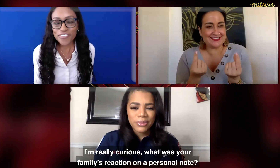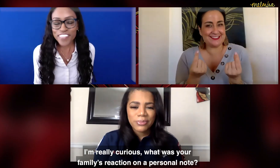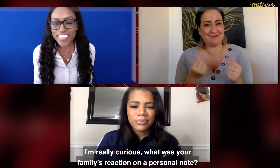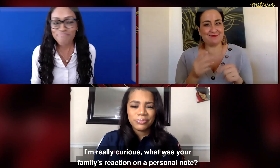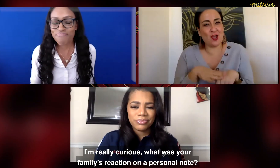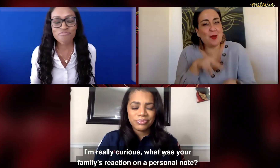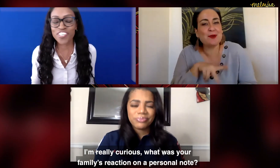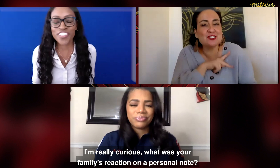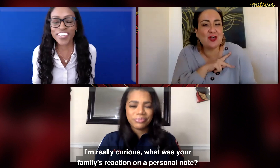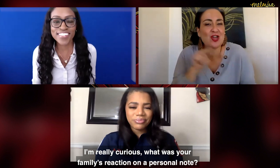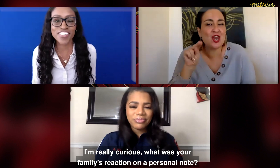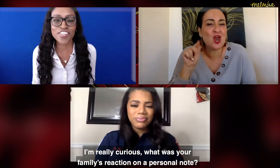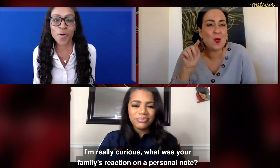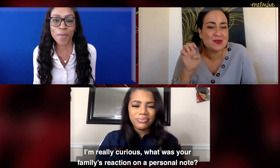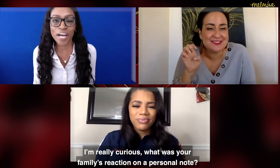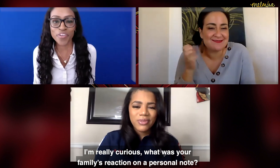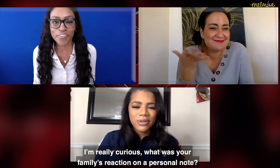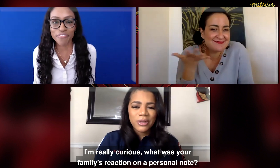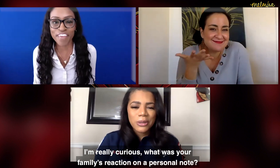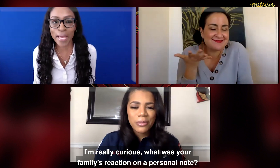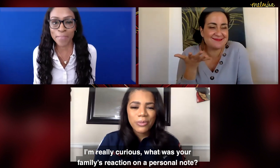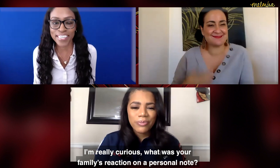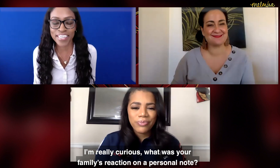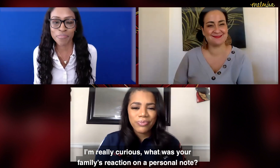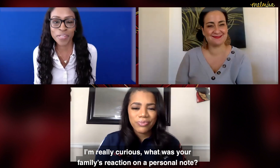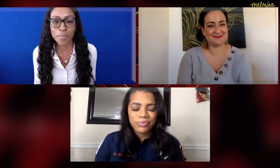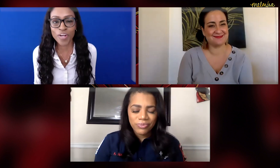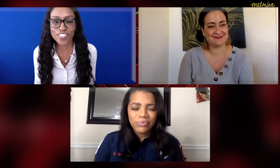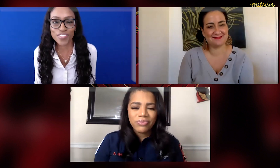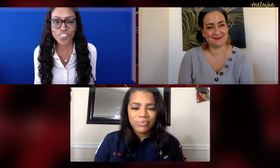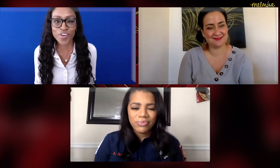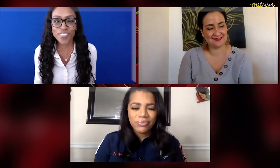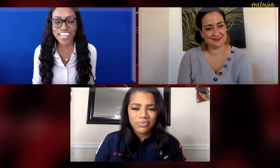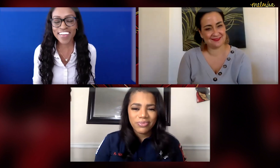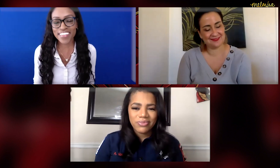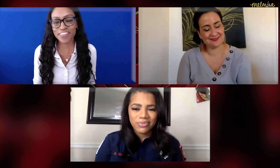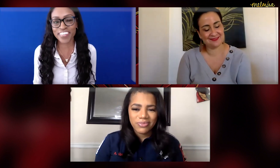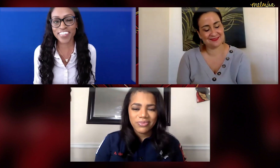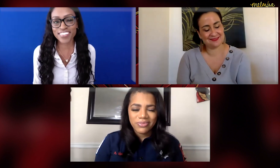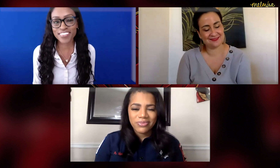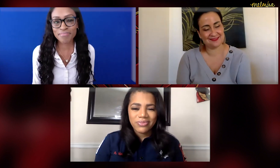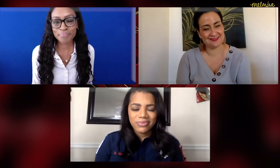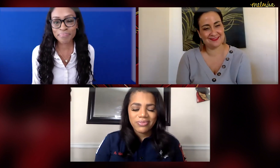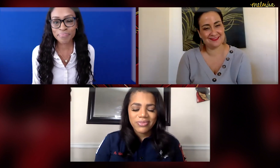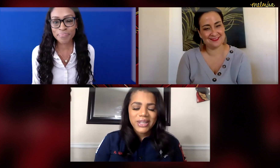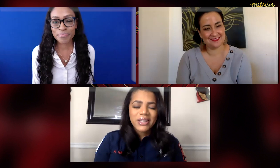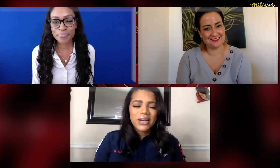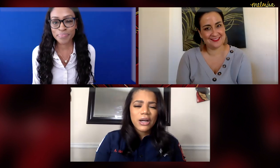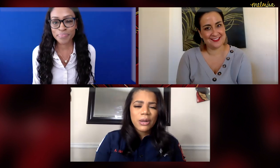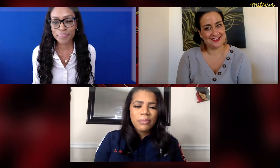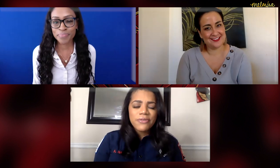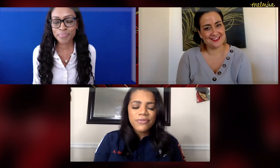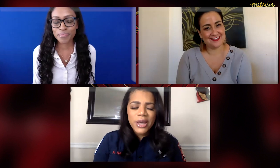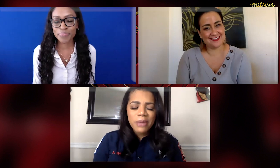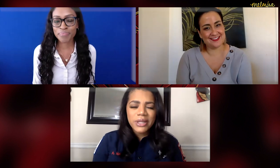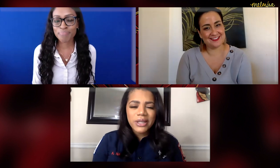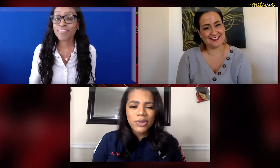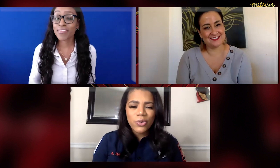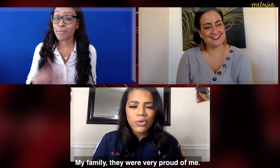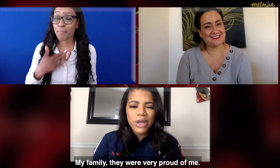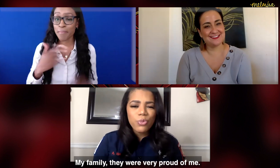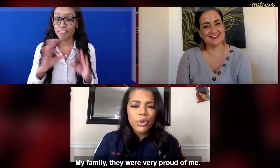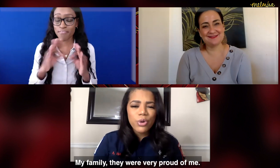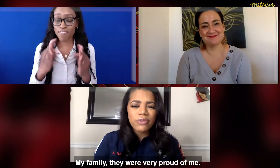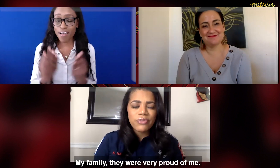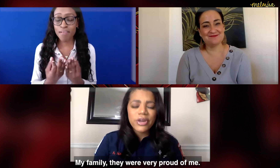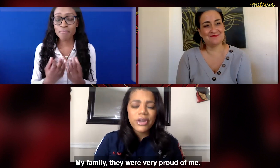so curious to know about your family or any personal notes. How did they feel? My family,